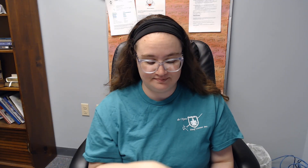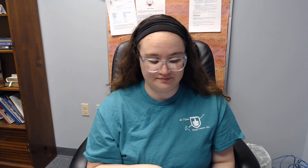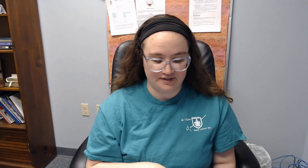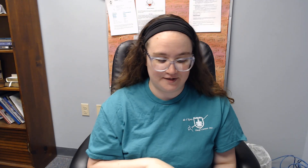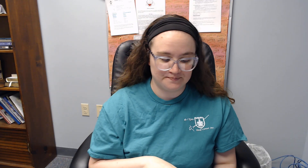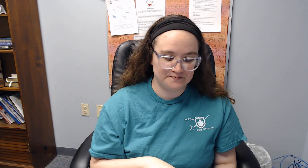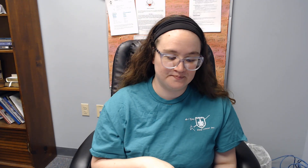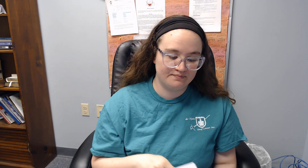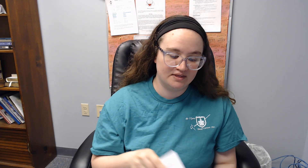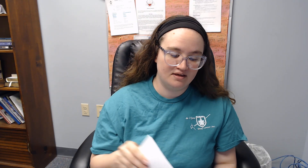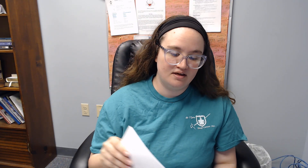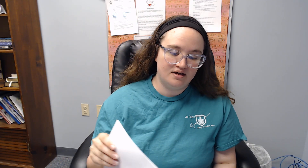okay?